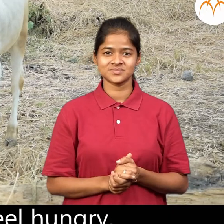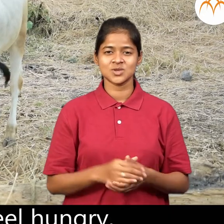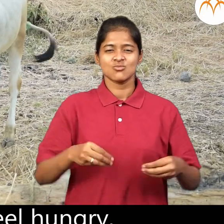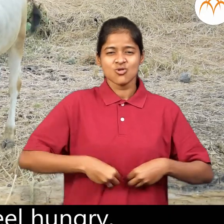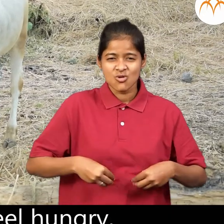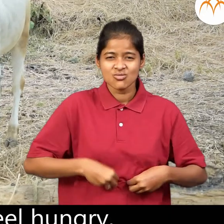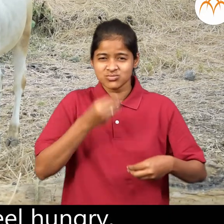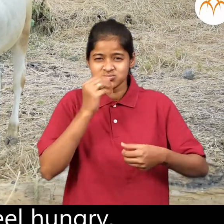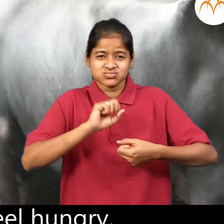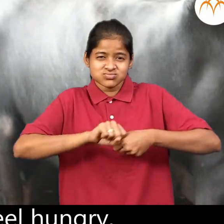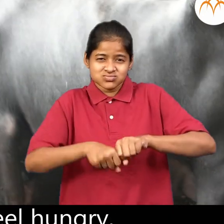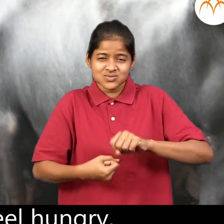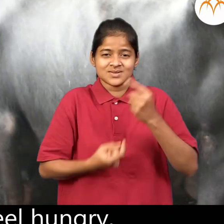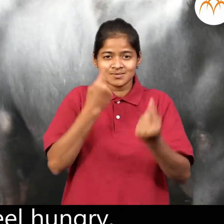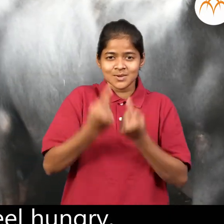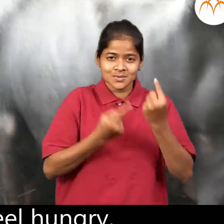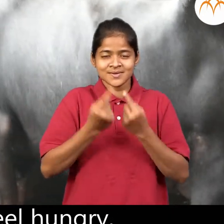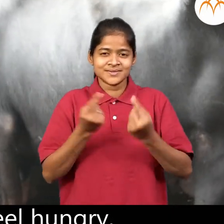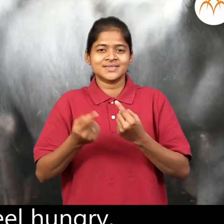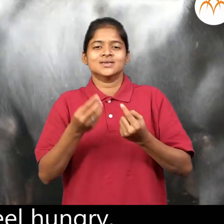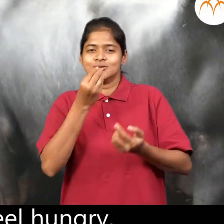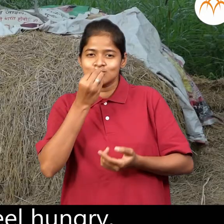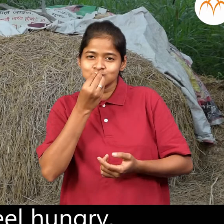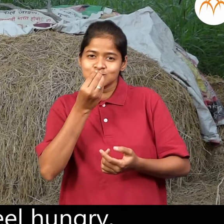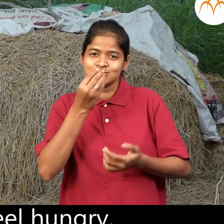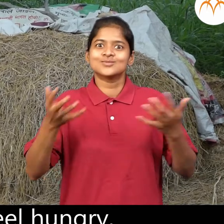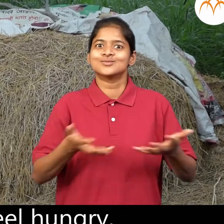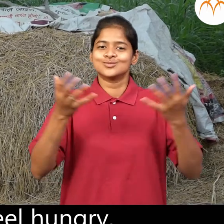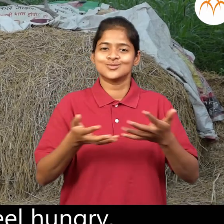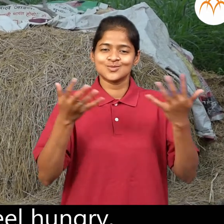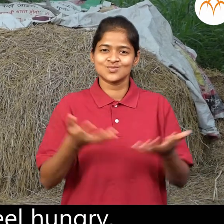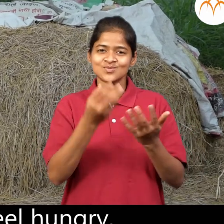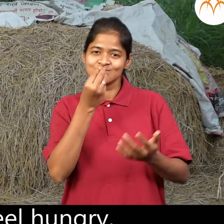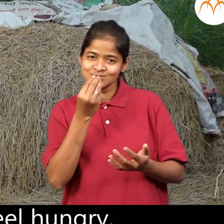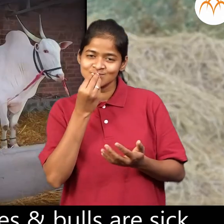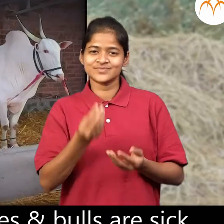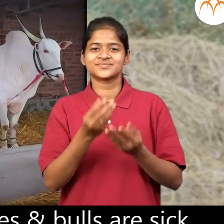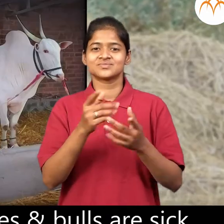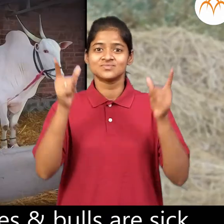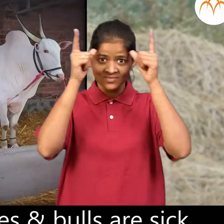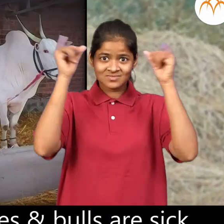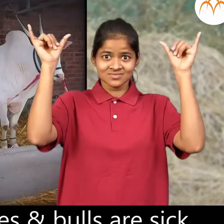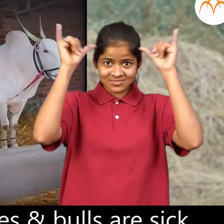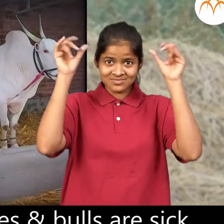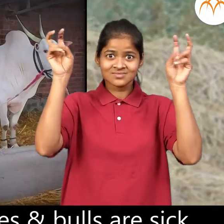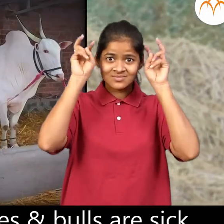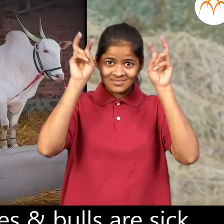When they feel hungry, they give them hay which is grass. When cows, buffaloes and